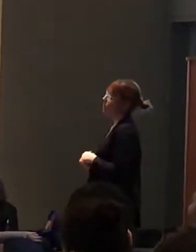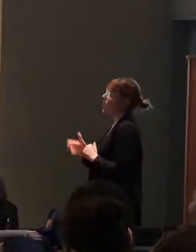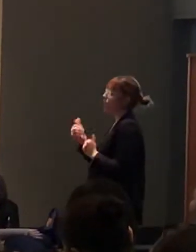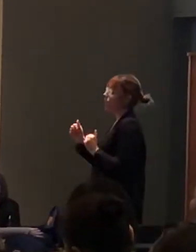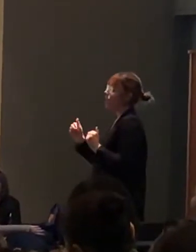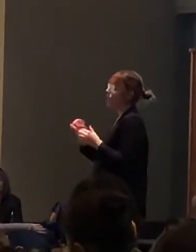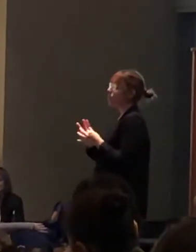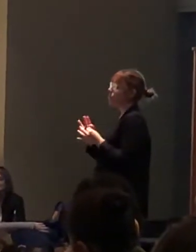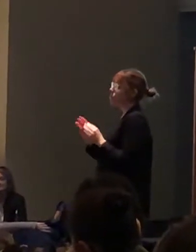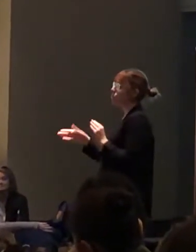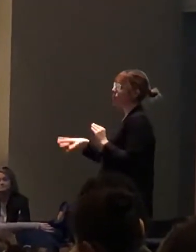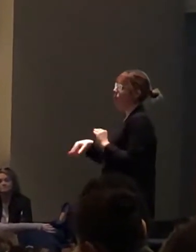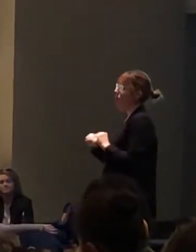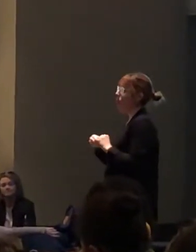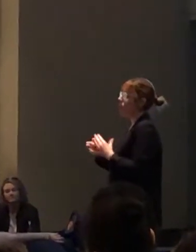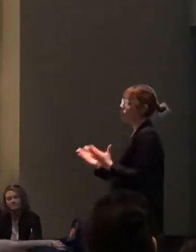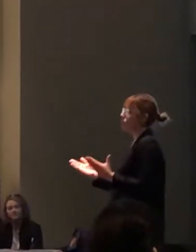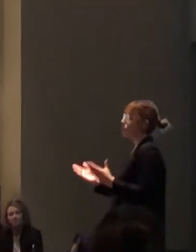Any comments about that?